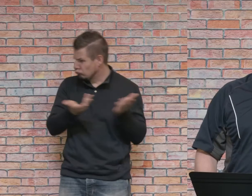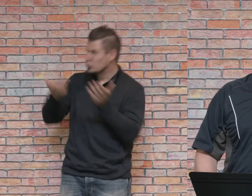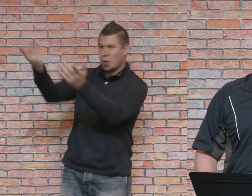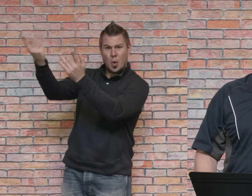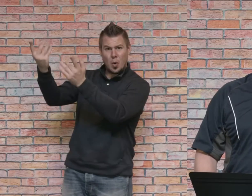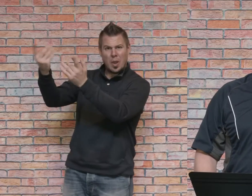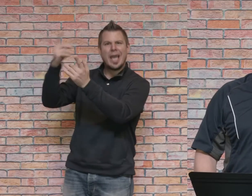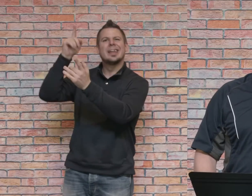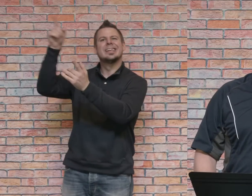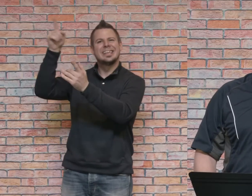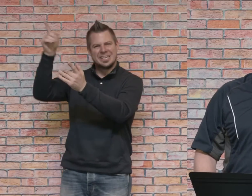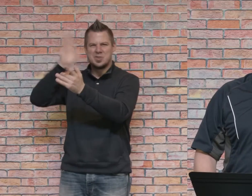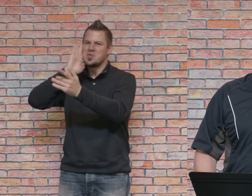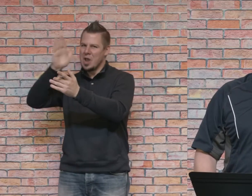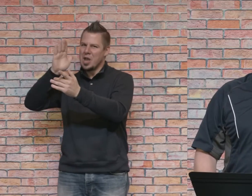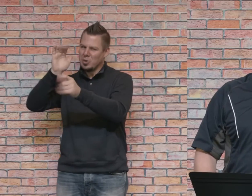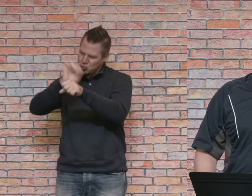work.